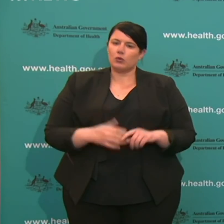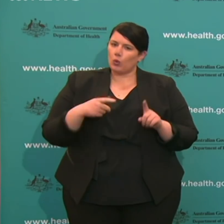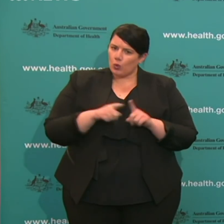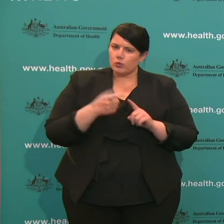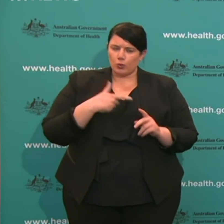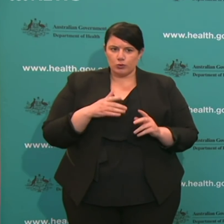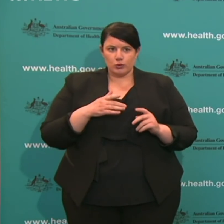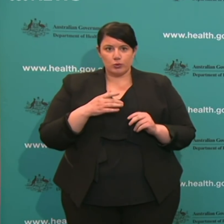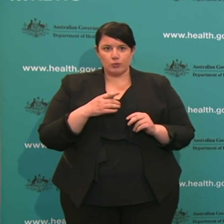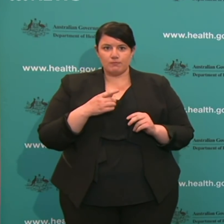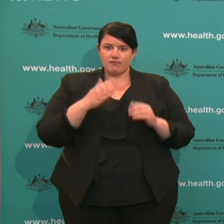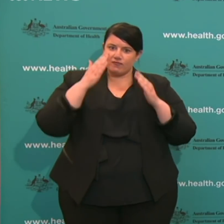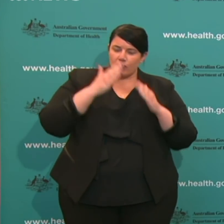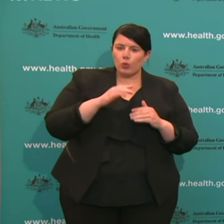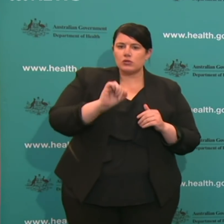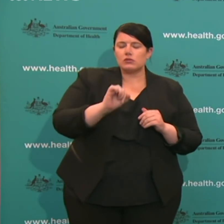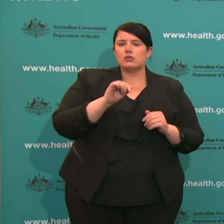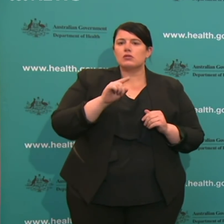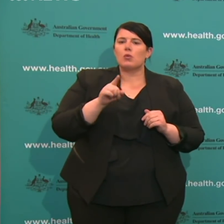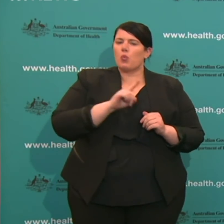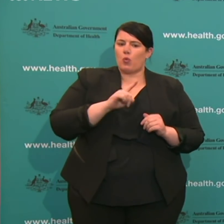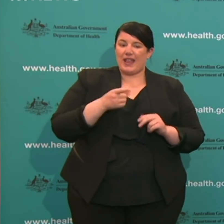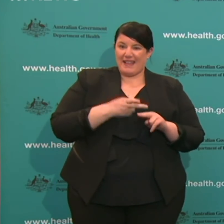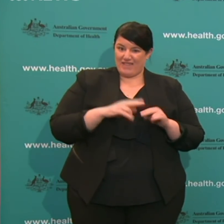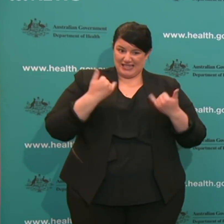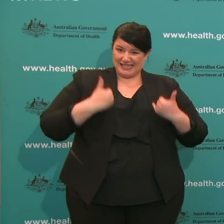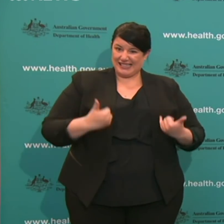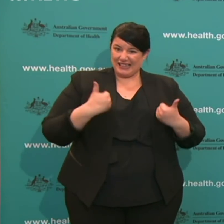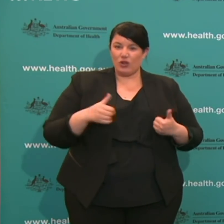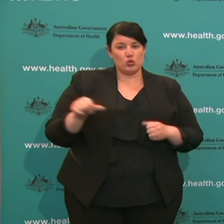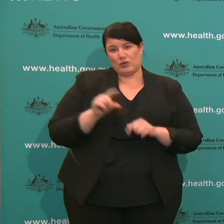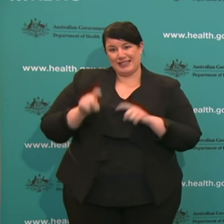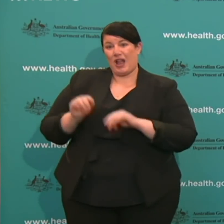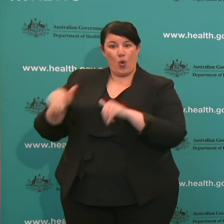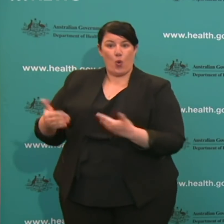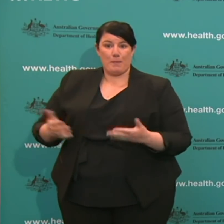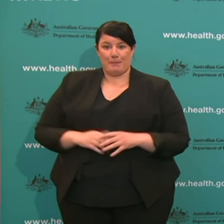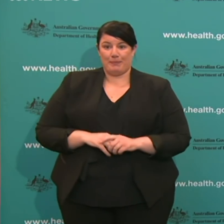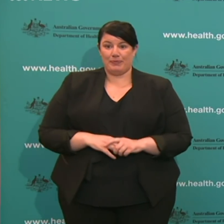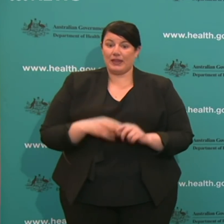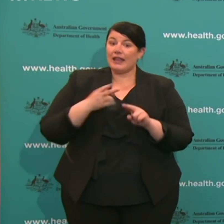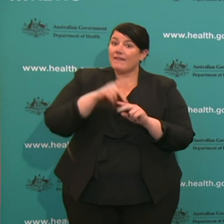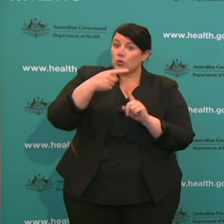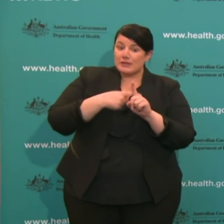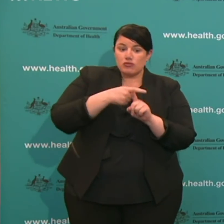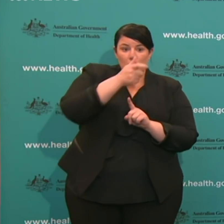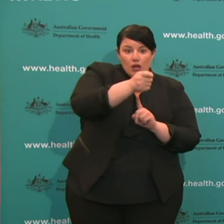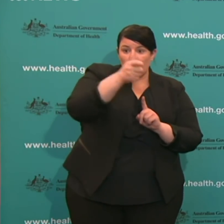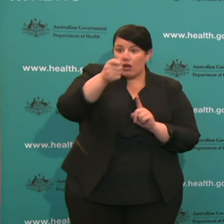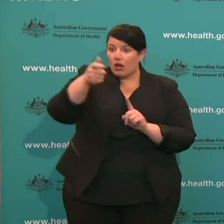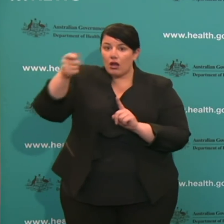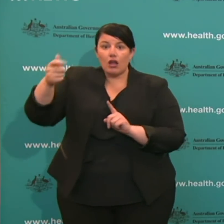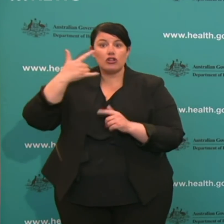attention on the need to isolate when they're unwell. One of the advantages of temperature checking, independently of